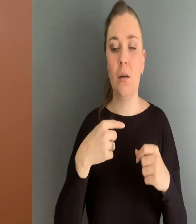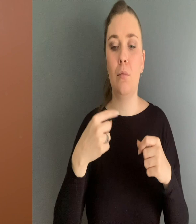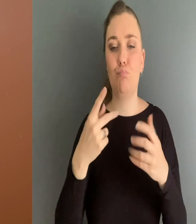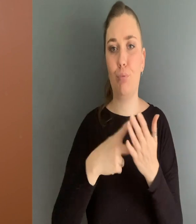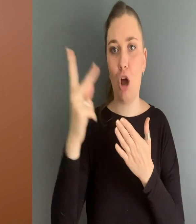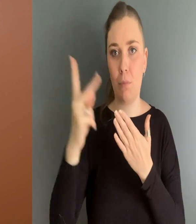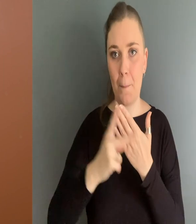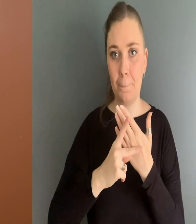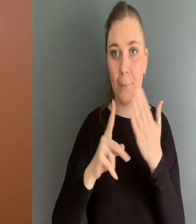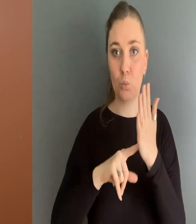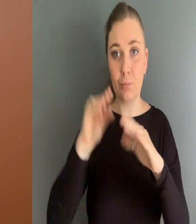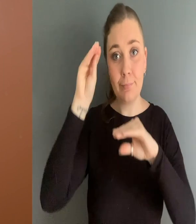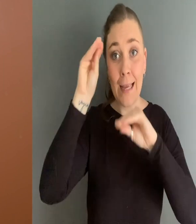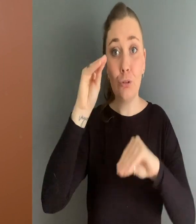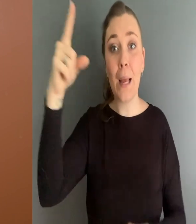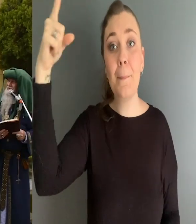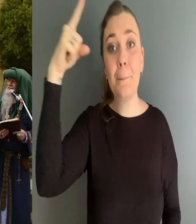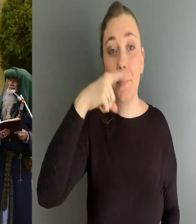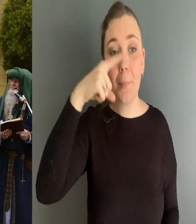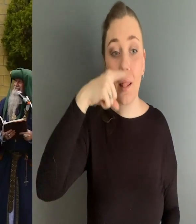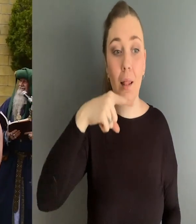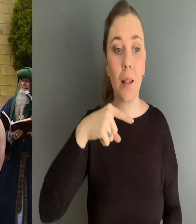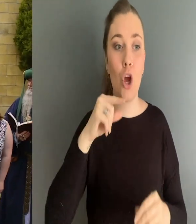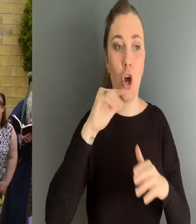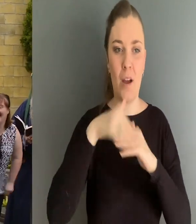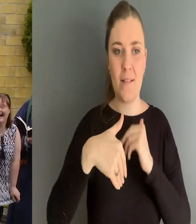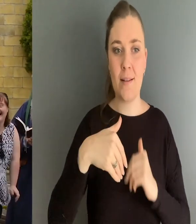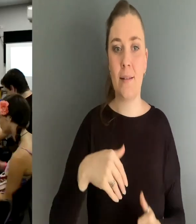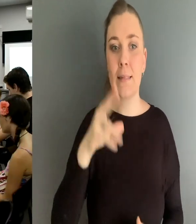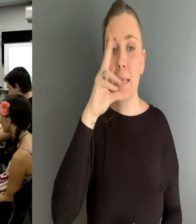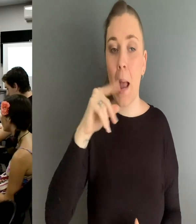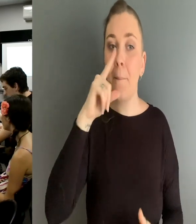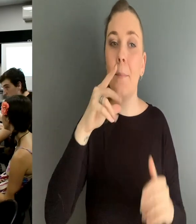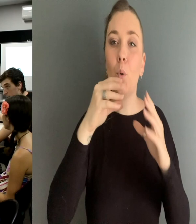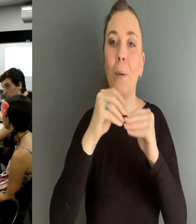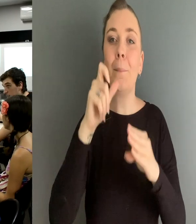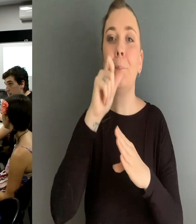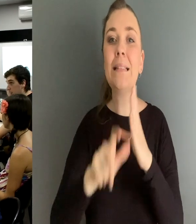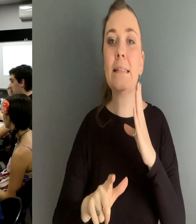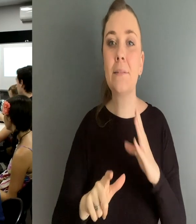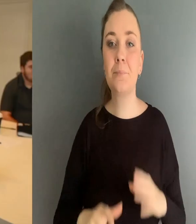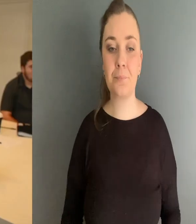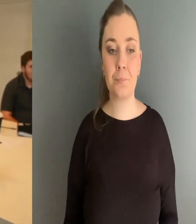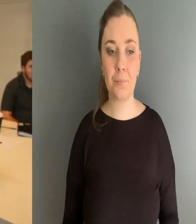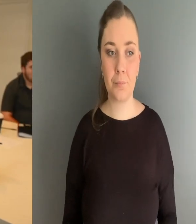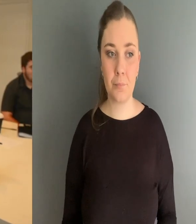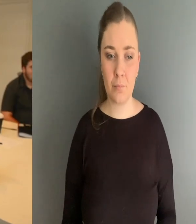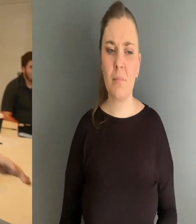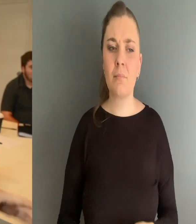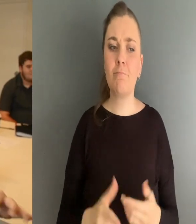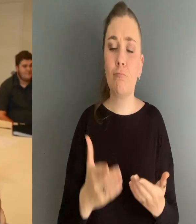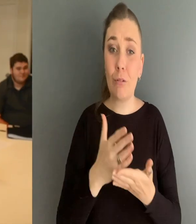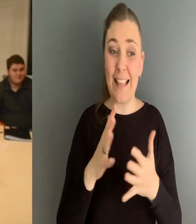to educate people about young people with disabilities it was